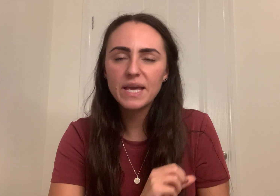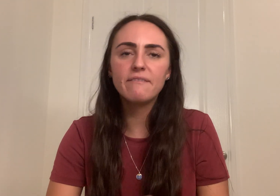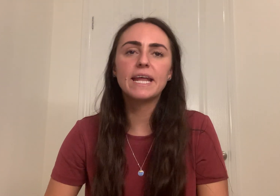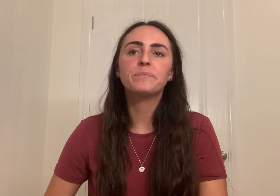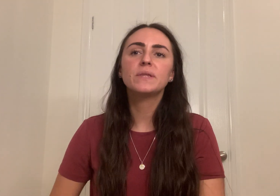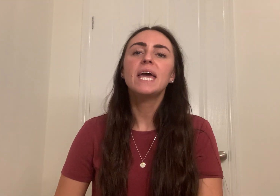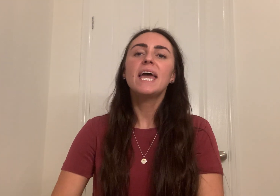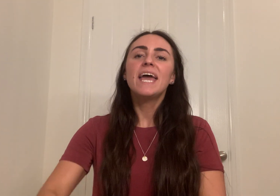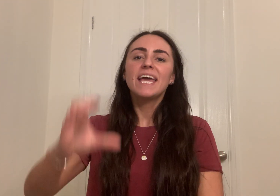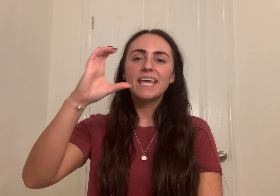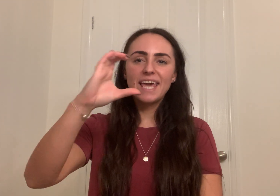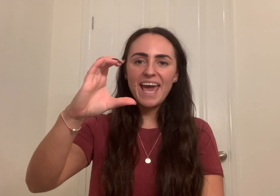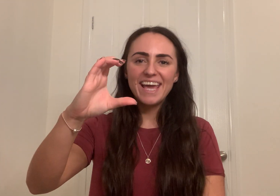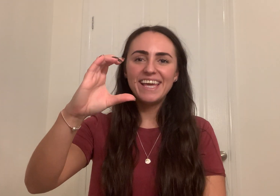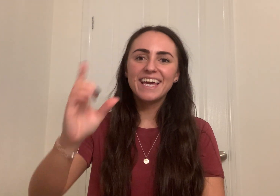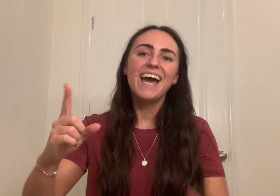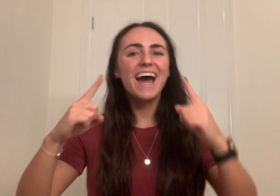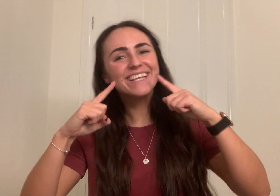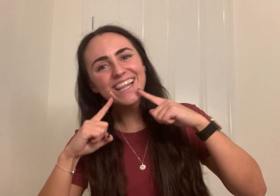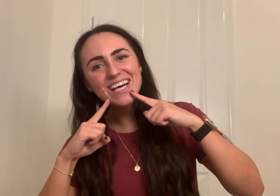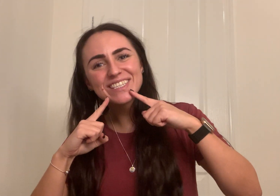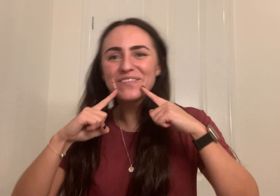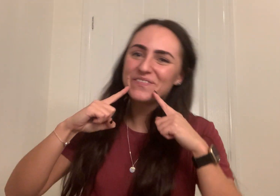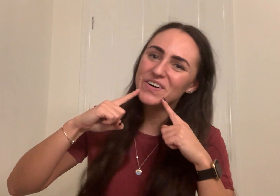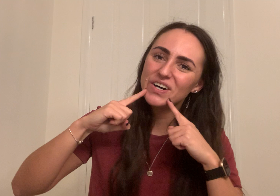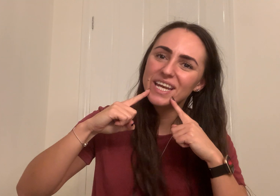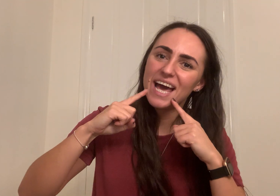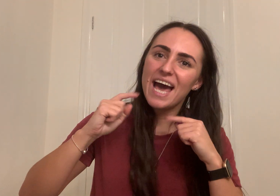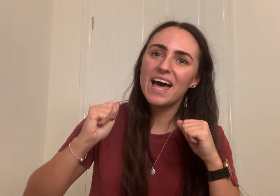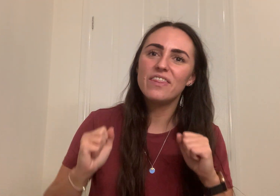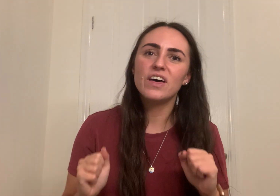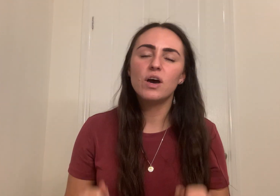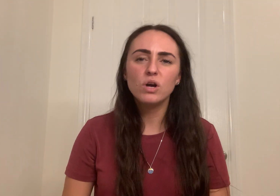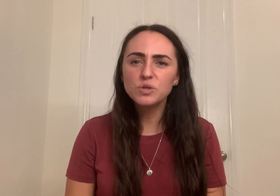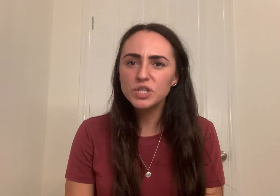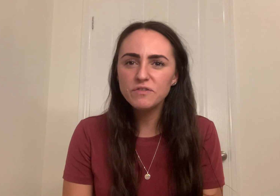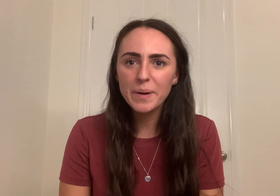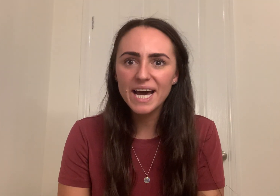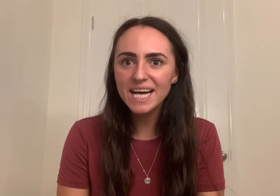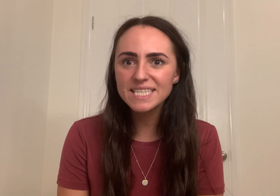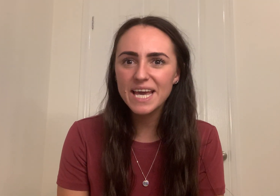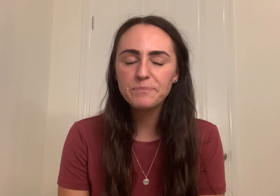you ready? Cake had lots of fun at the, what should we do for party?